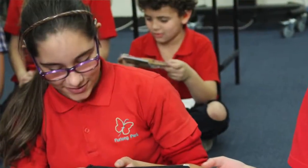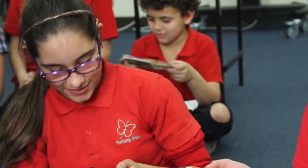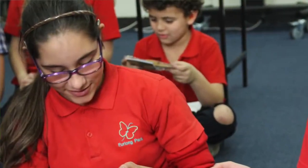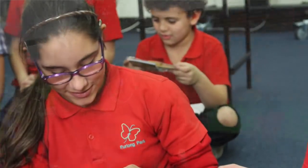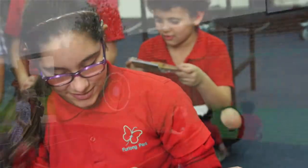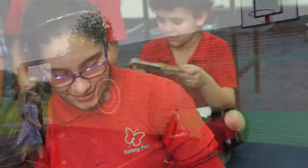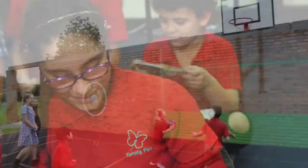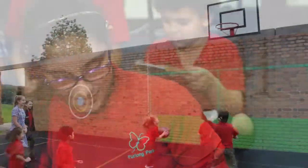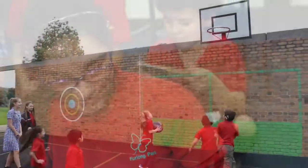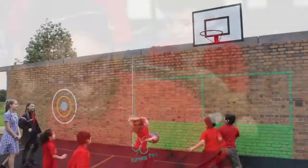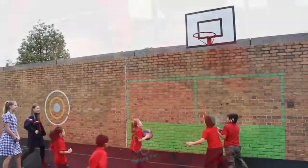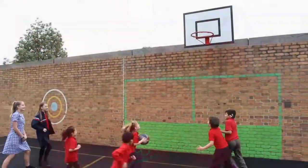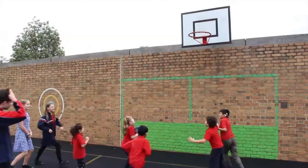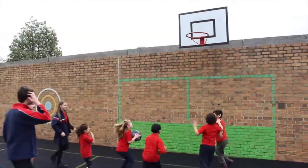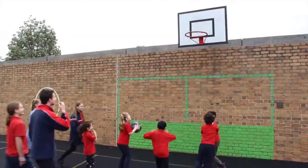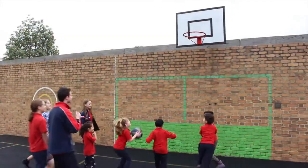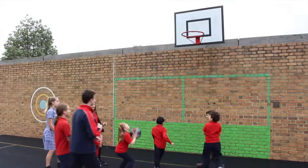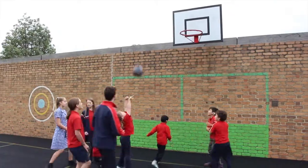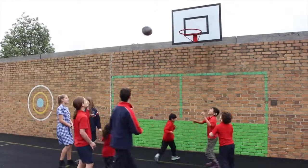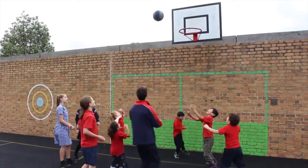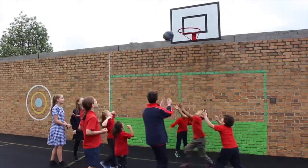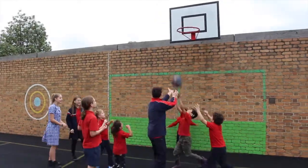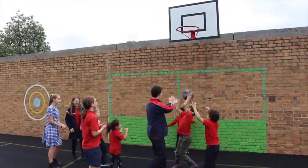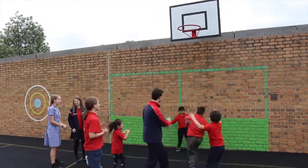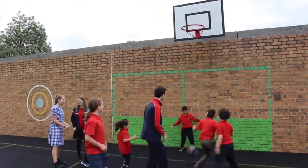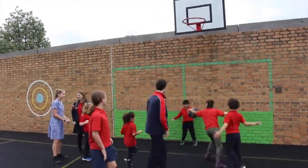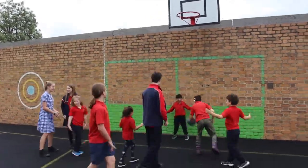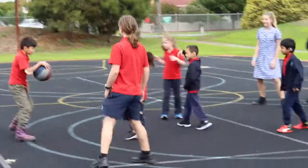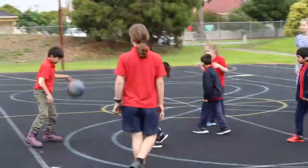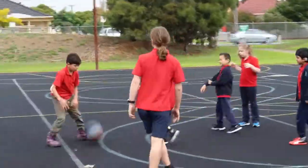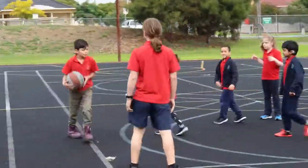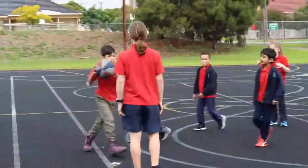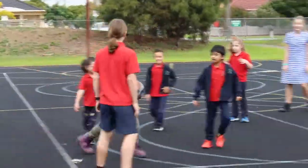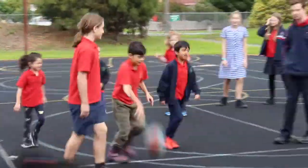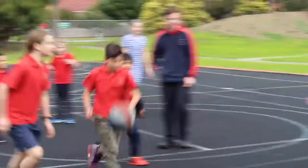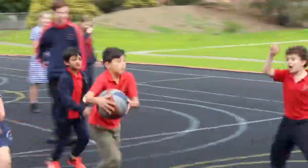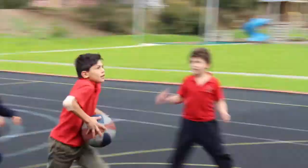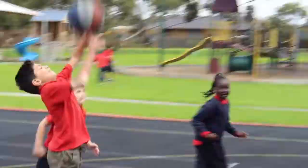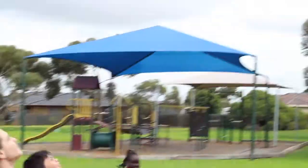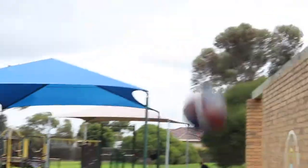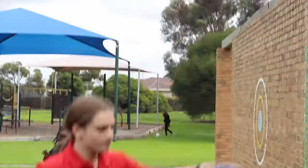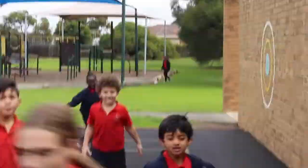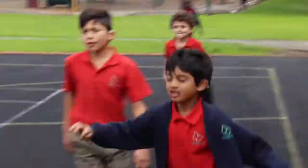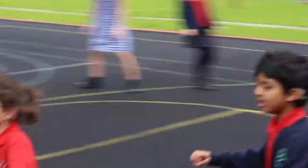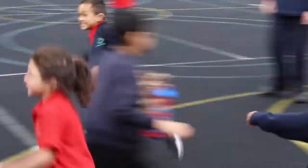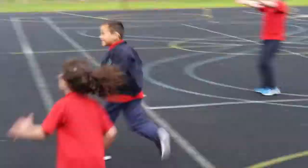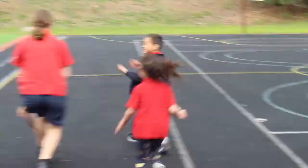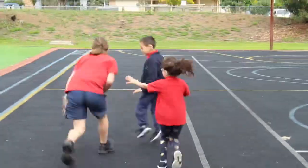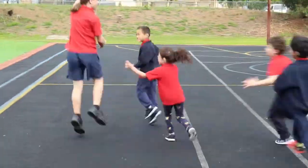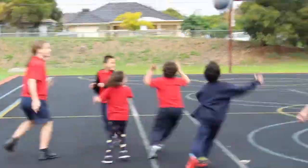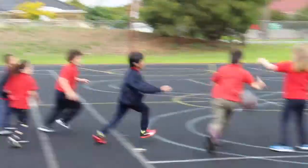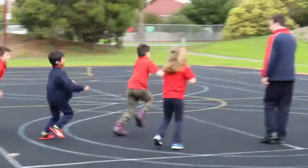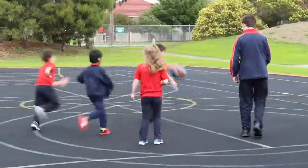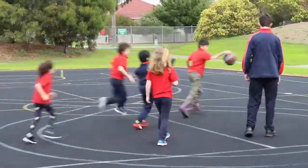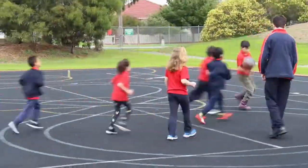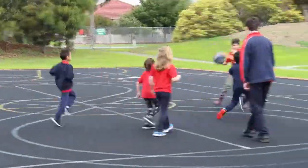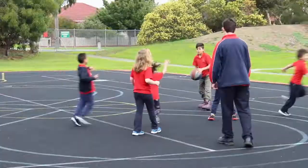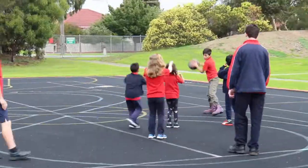The difference can hide what's real. To take another look, you might